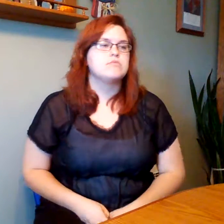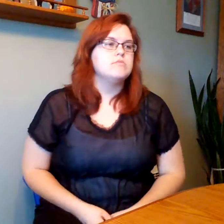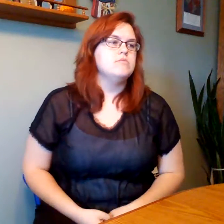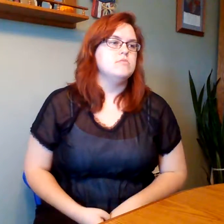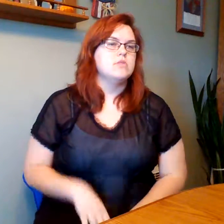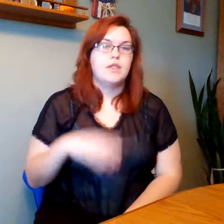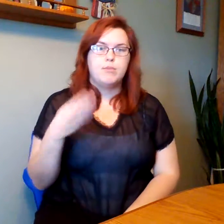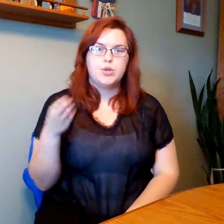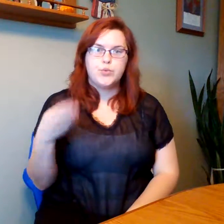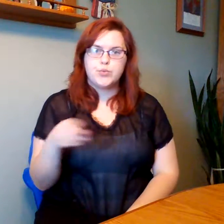blln@securesites.com.